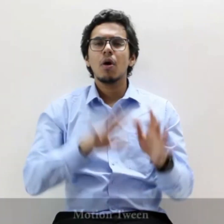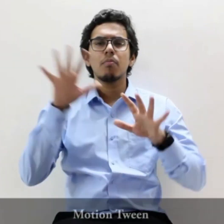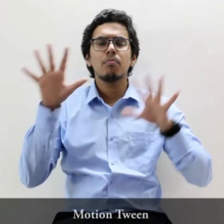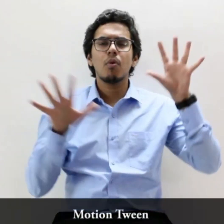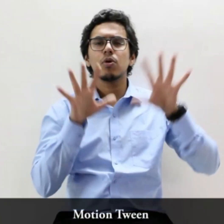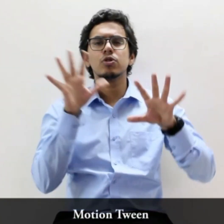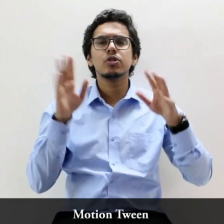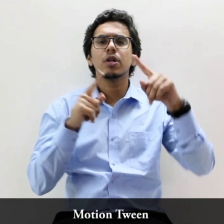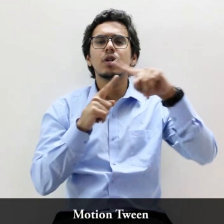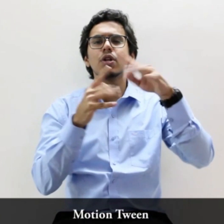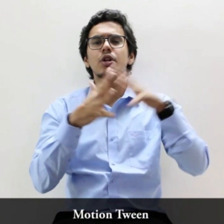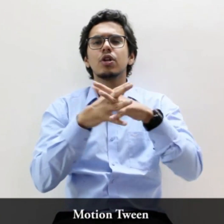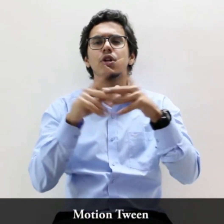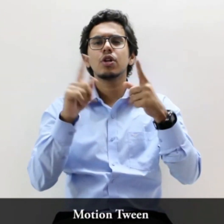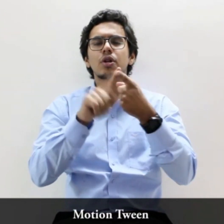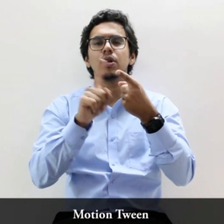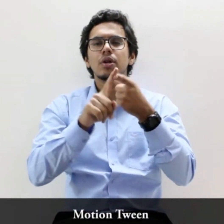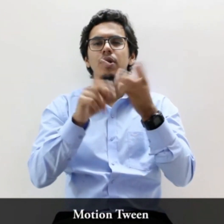Motion tween.